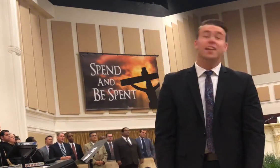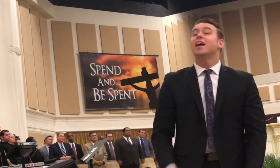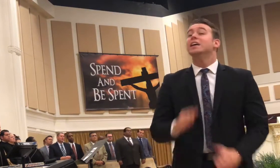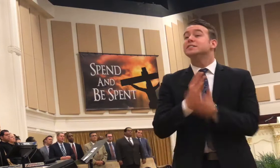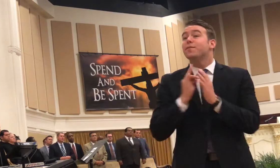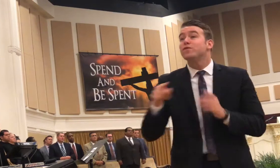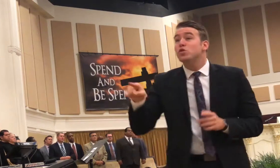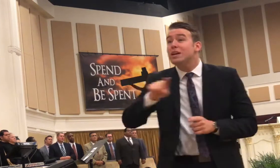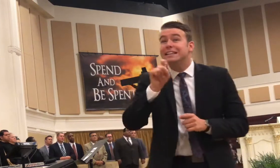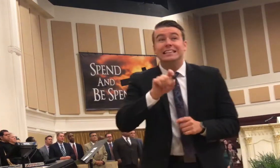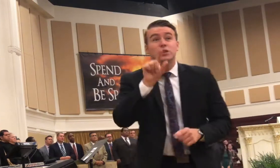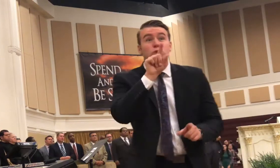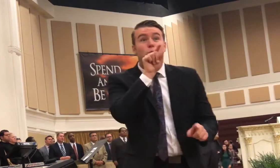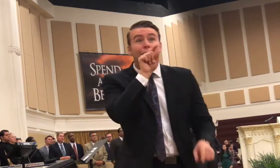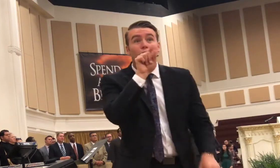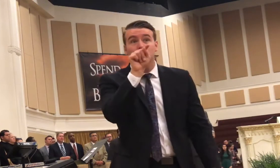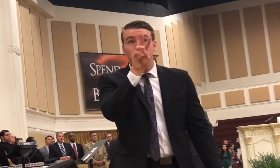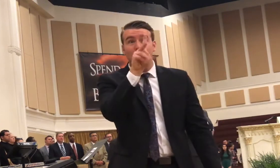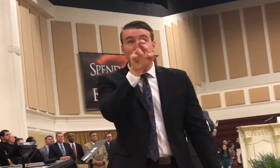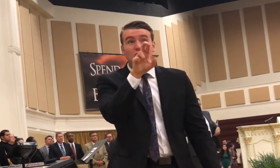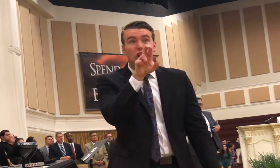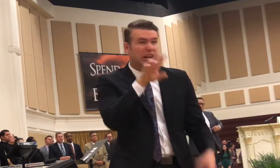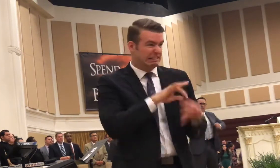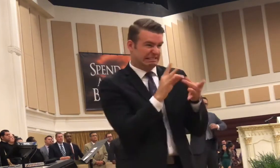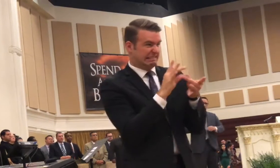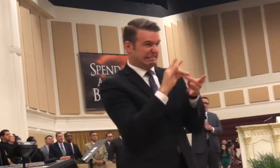Some of you need to stay off Twitter.